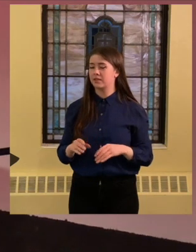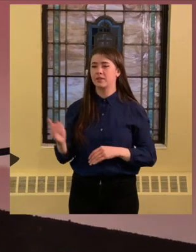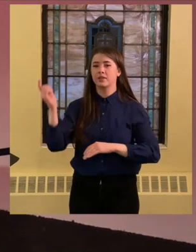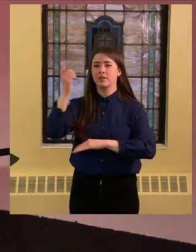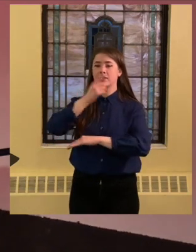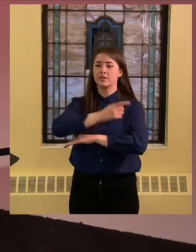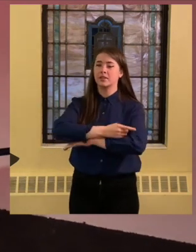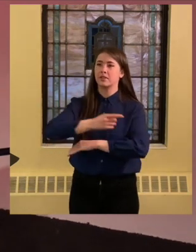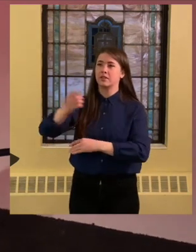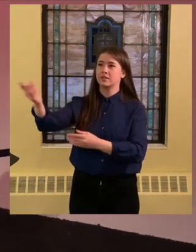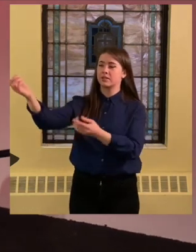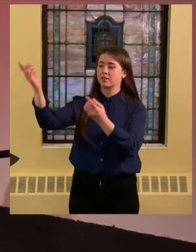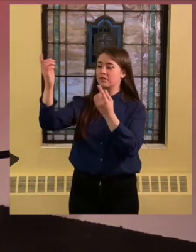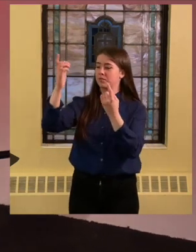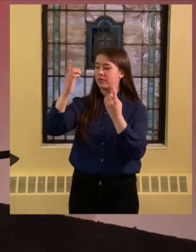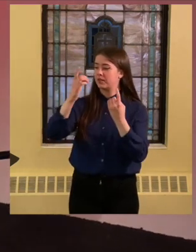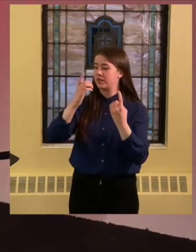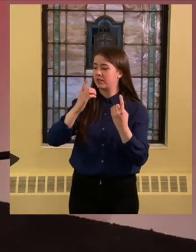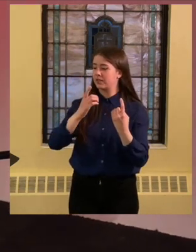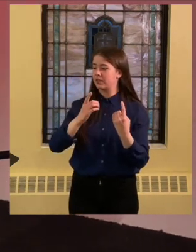done. The day is